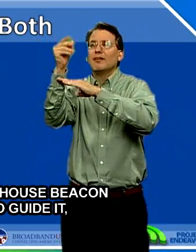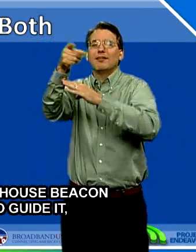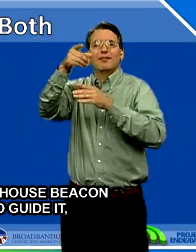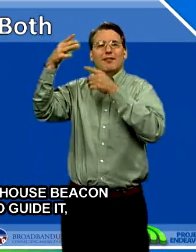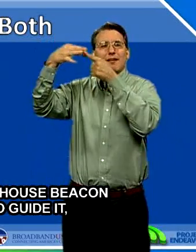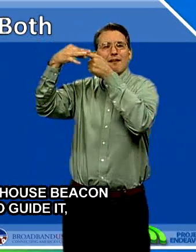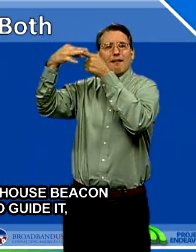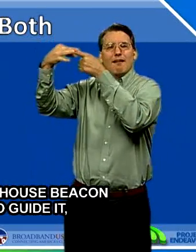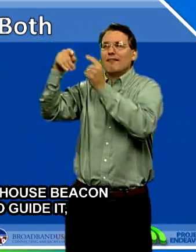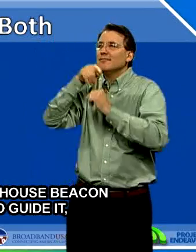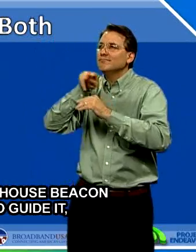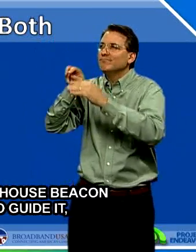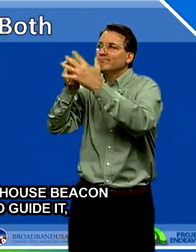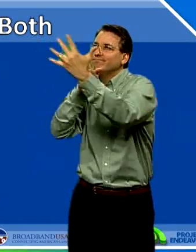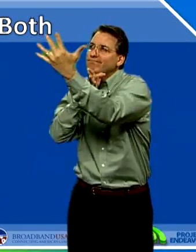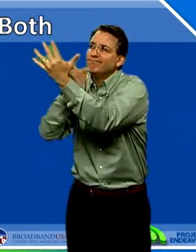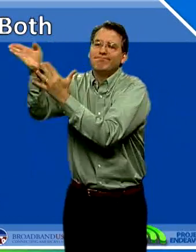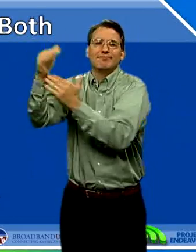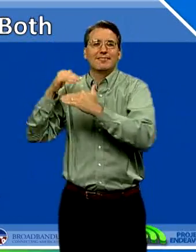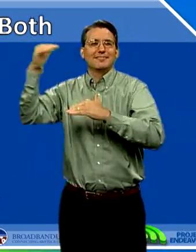to guide it,